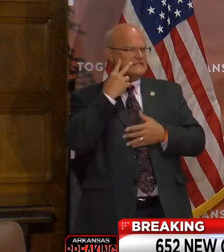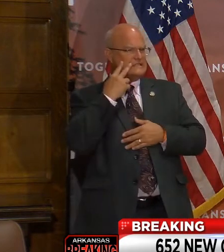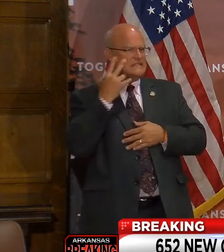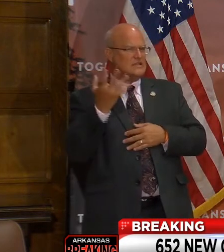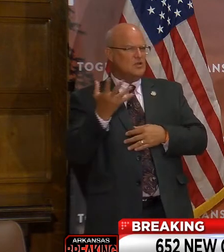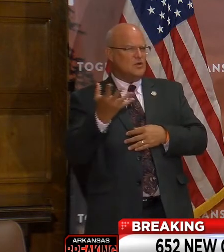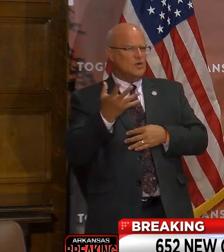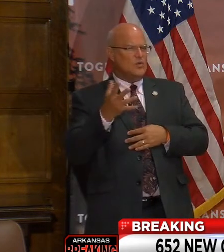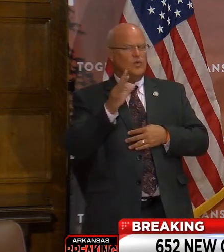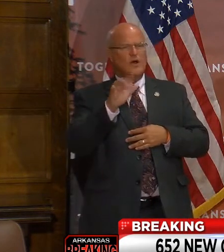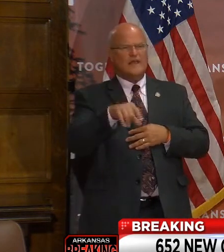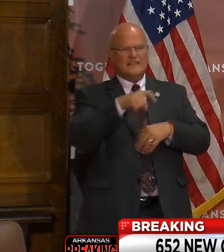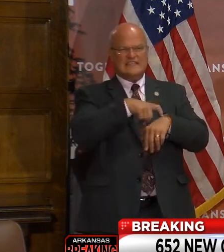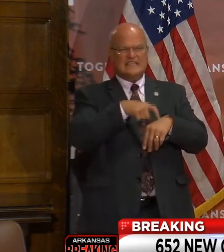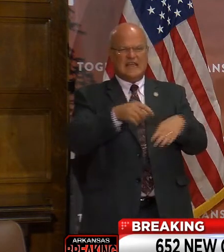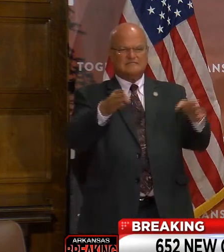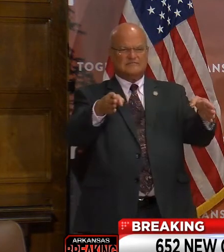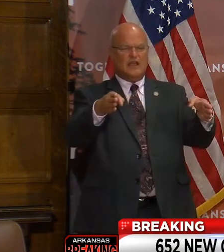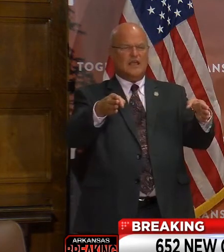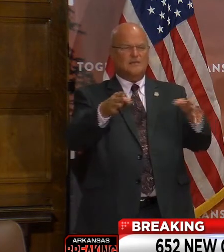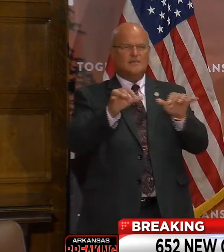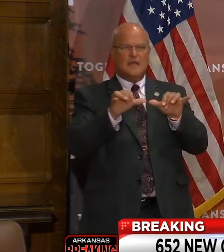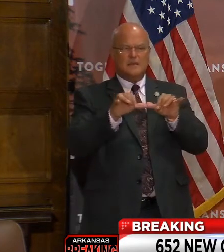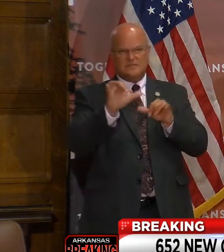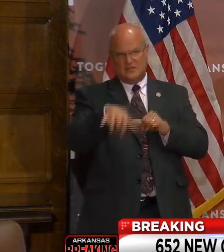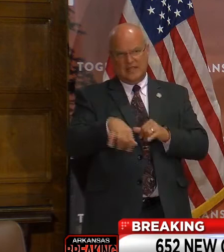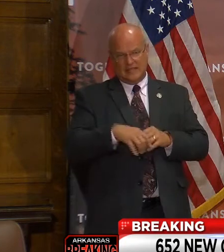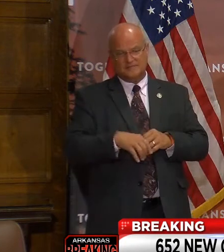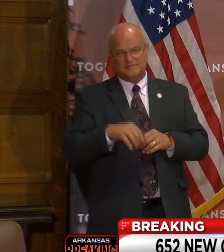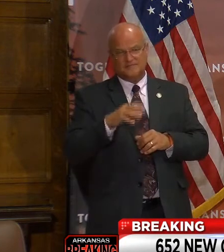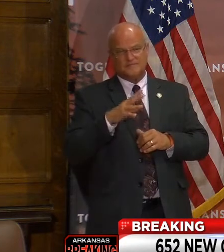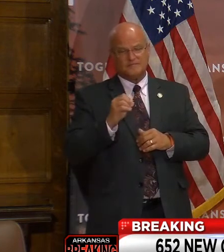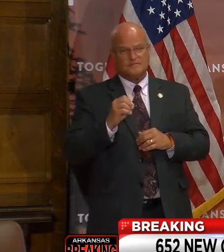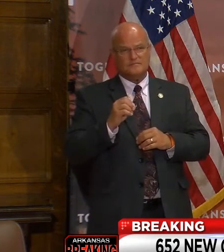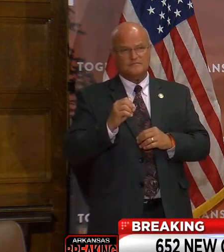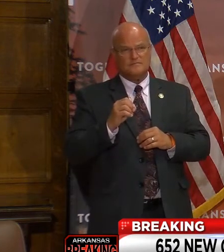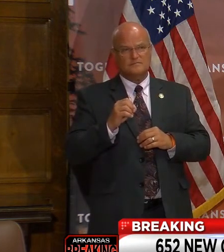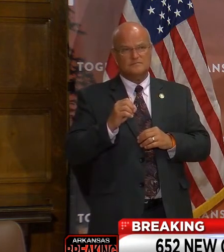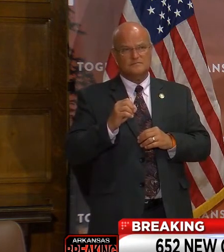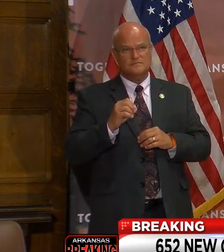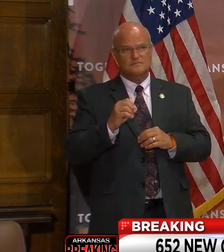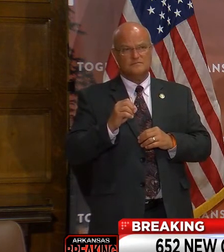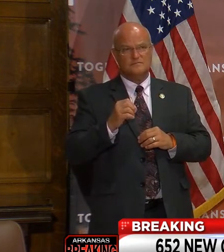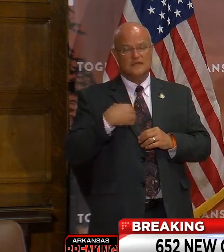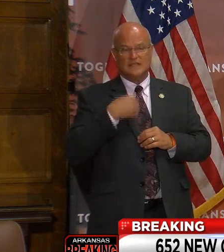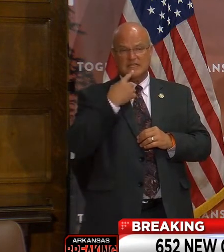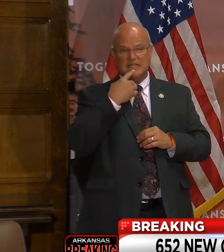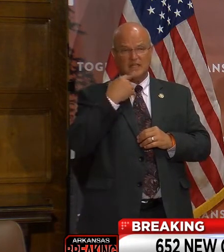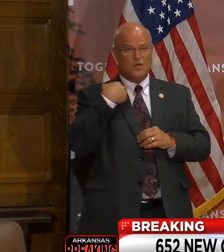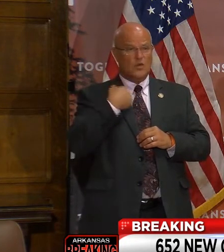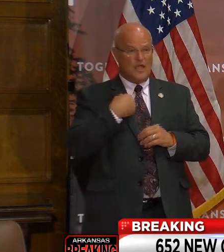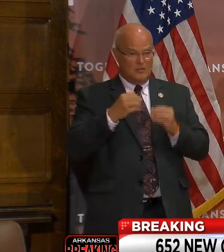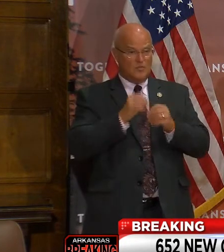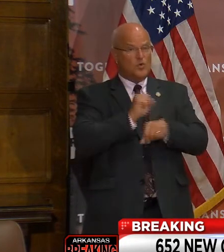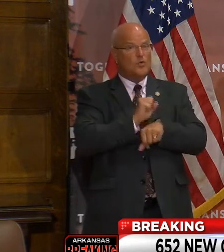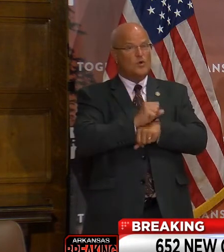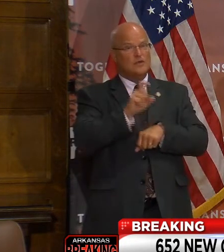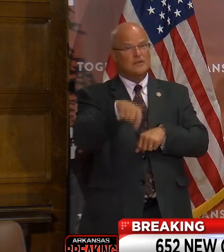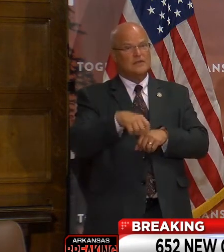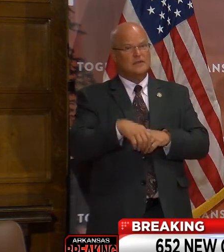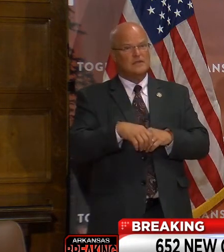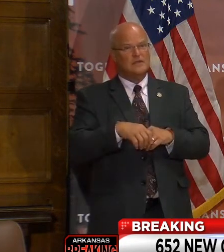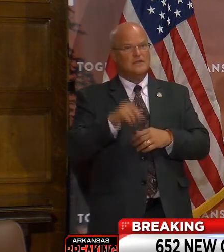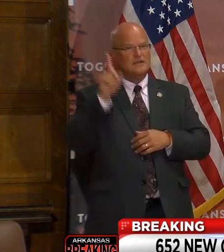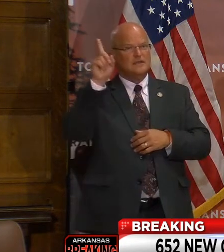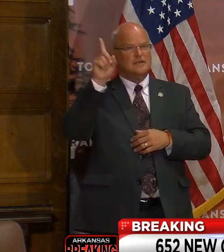the time frame was that they measured that. And as I've said, we've got some more work to do there. Let's